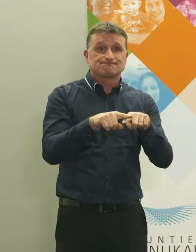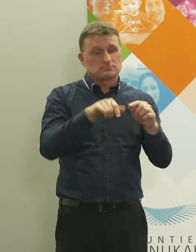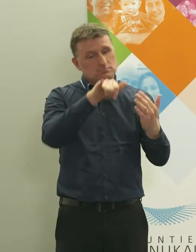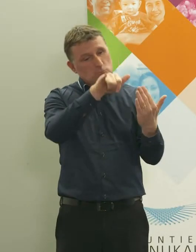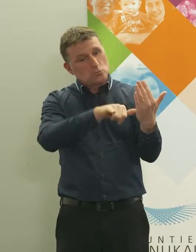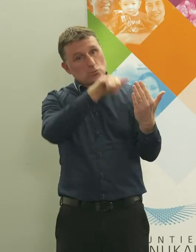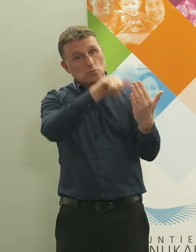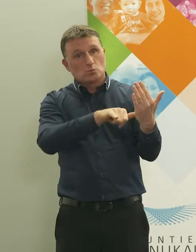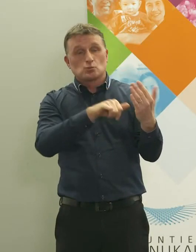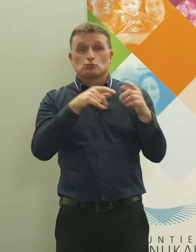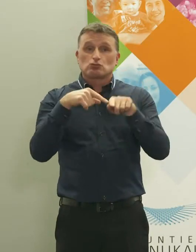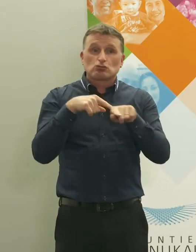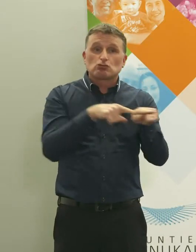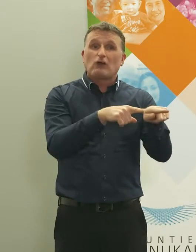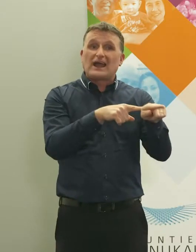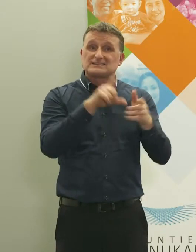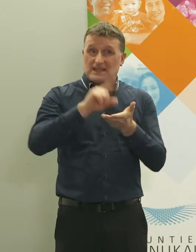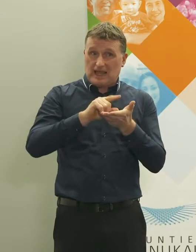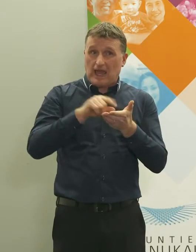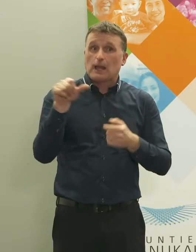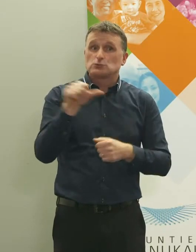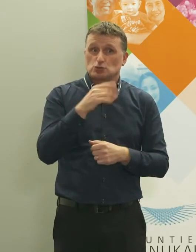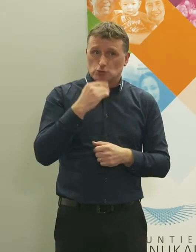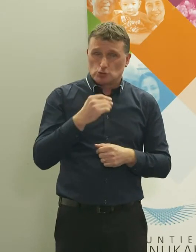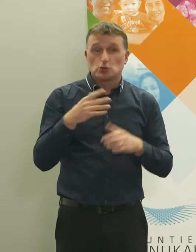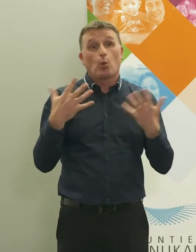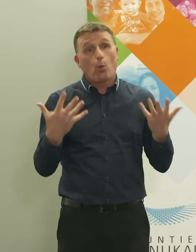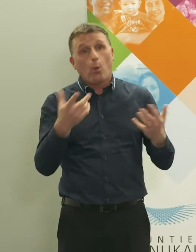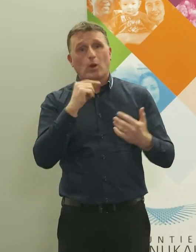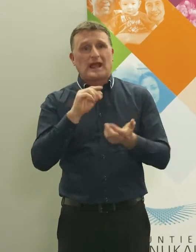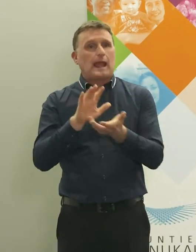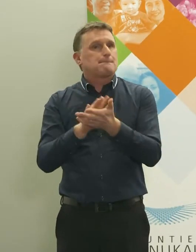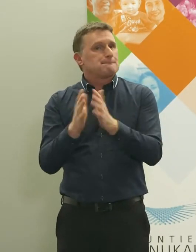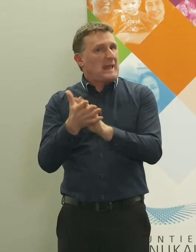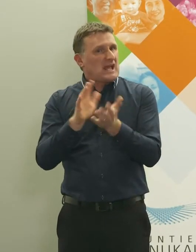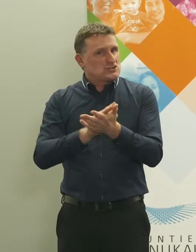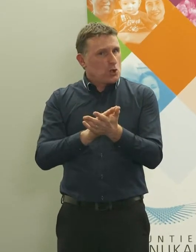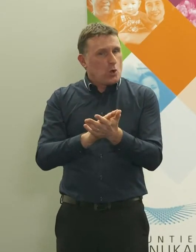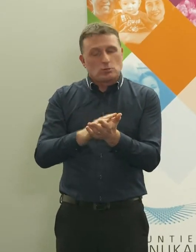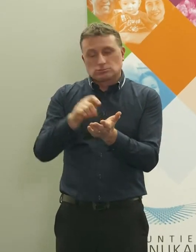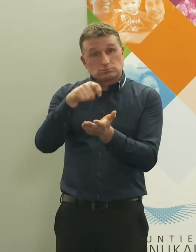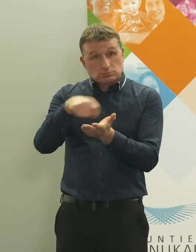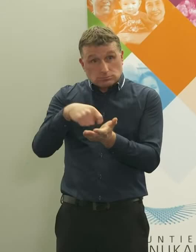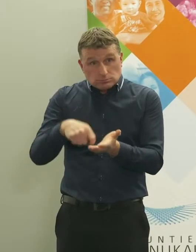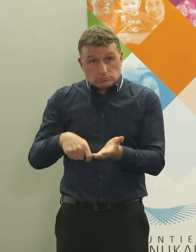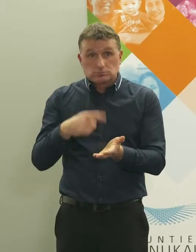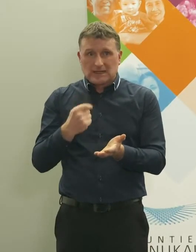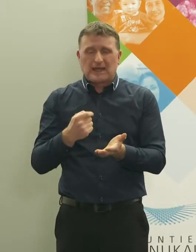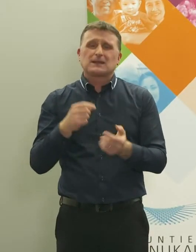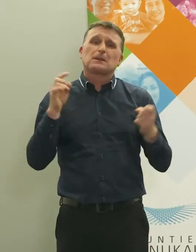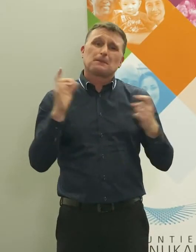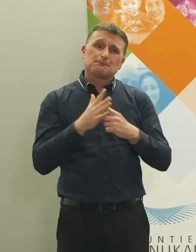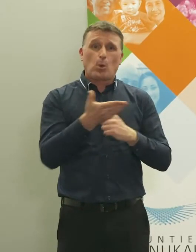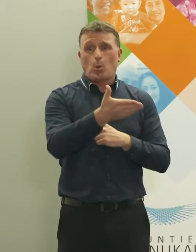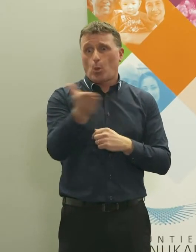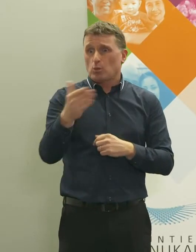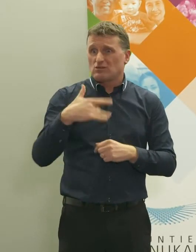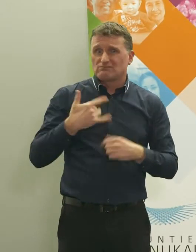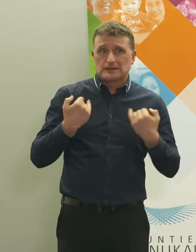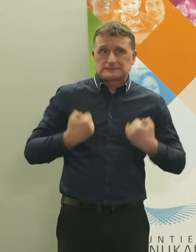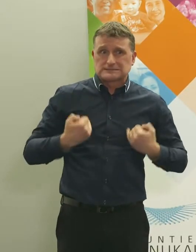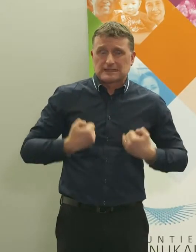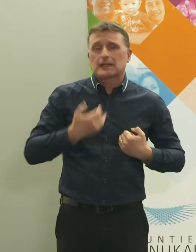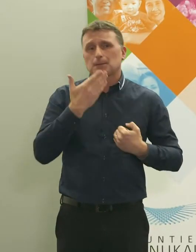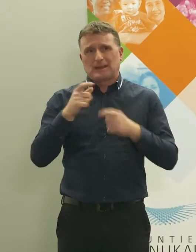if that is better suited for you. And perhaps most important of all, stay home if you're sick. Please stay home if you're